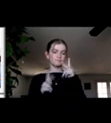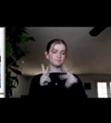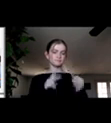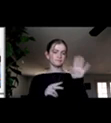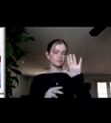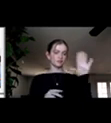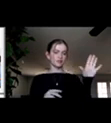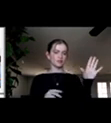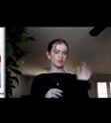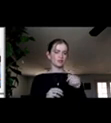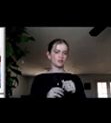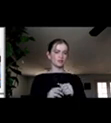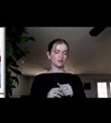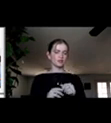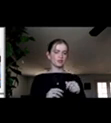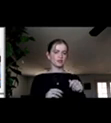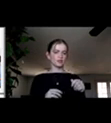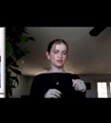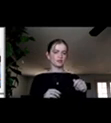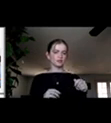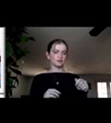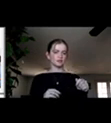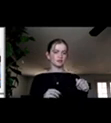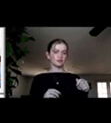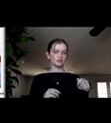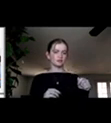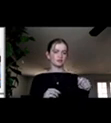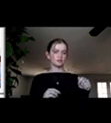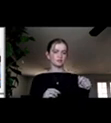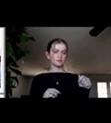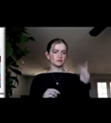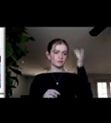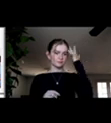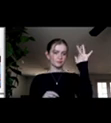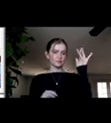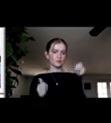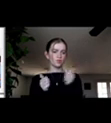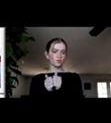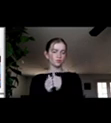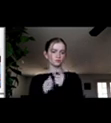He wanted to see people's intelligence with these tests.